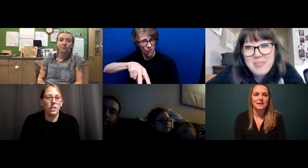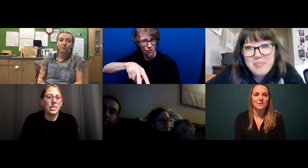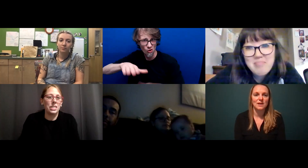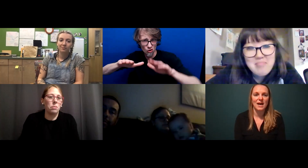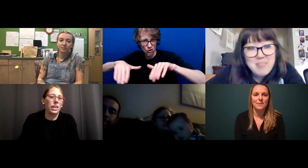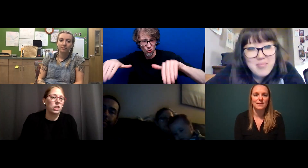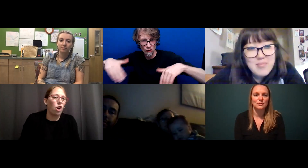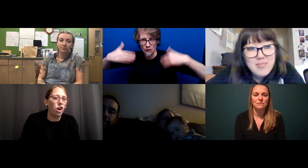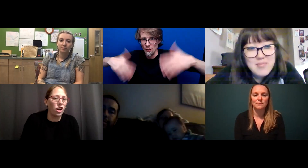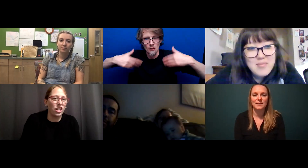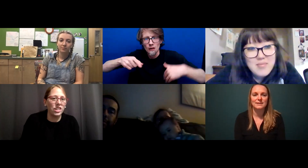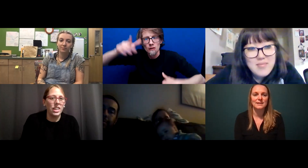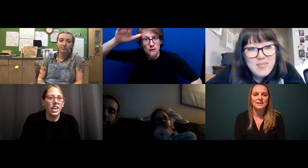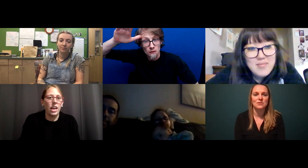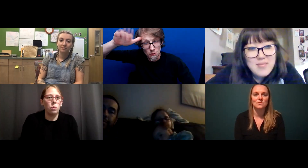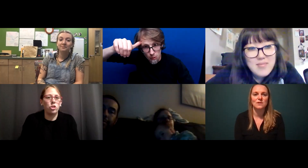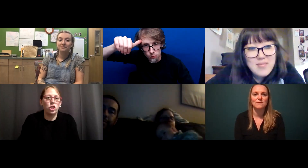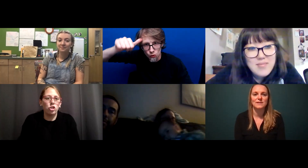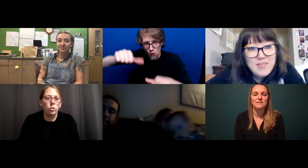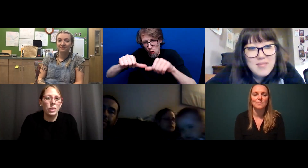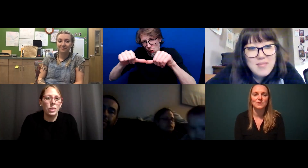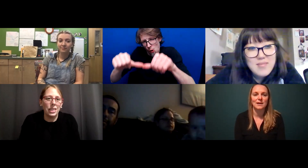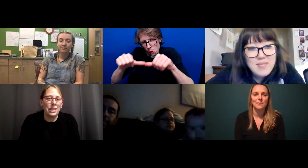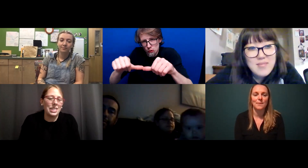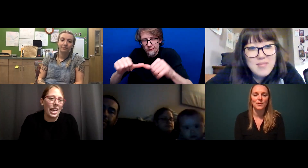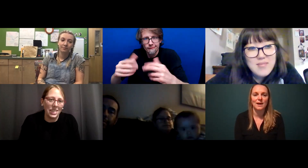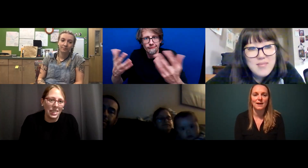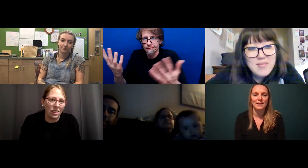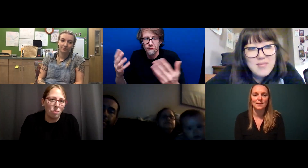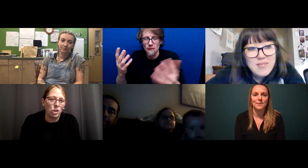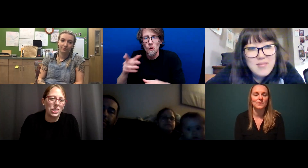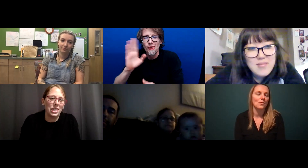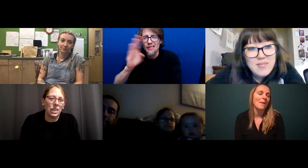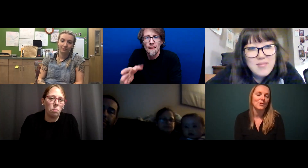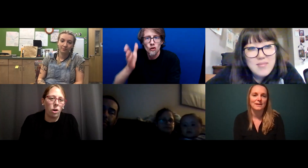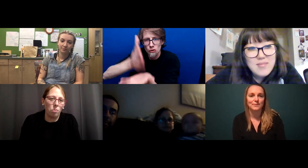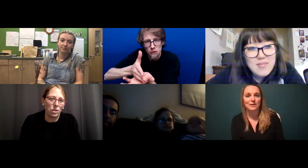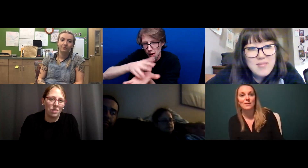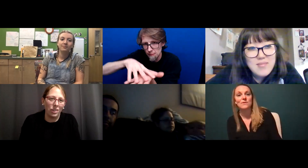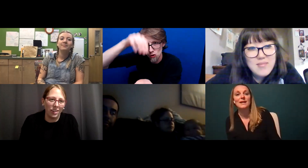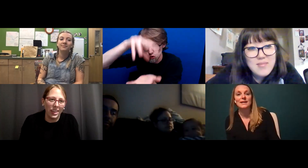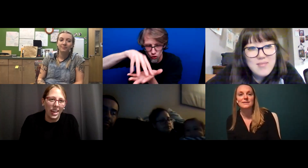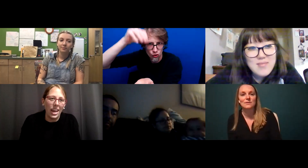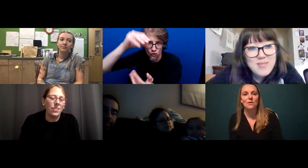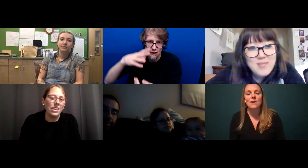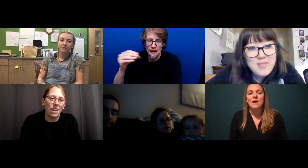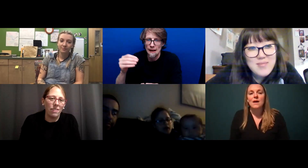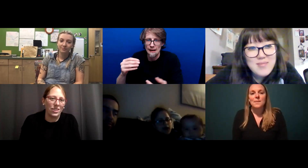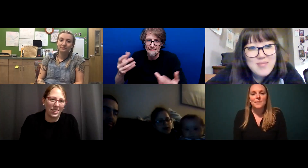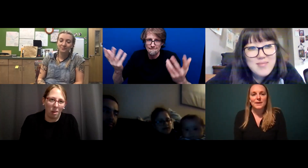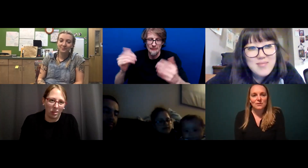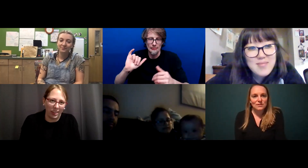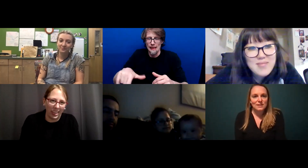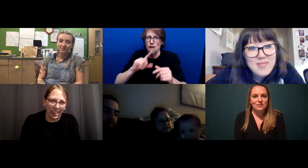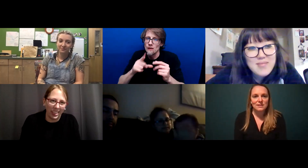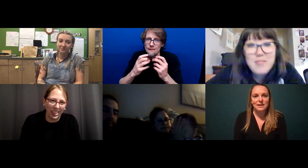We see something as hard, and with children, we see the tenacity in them to just keep on persevering, and they never